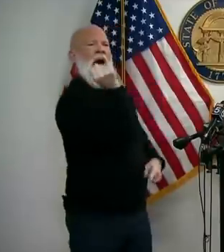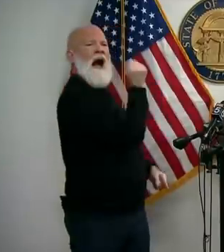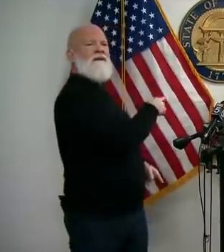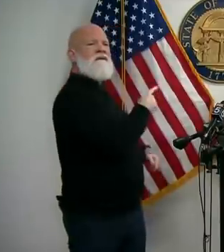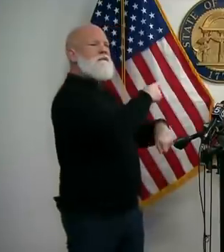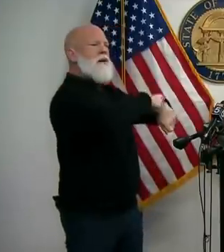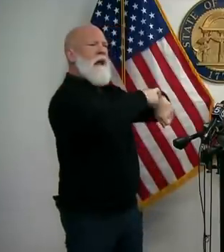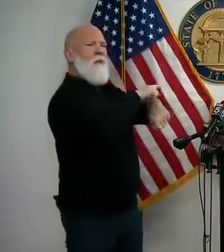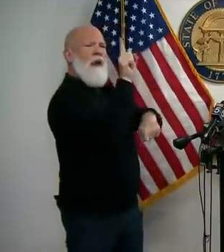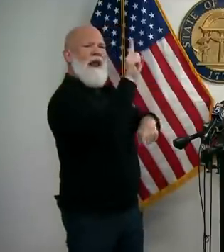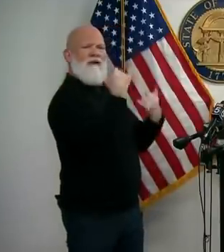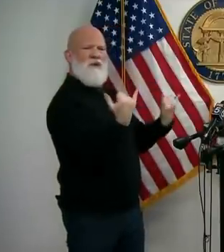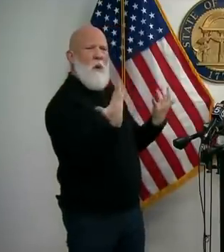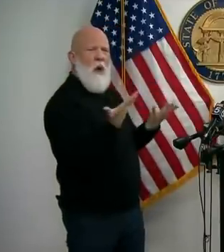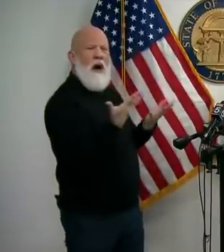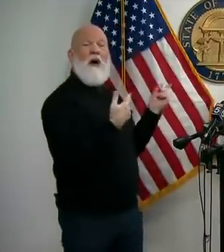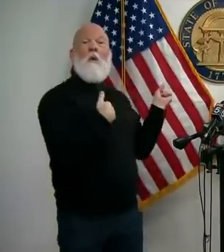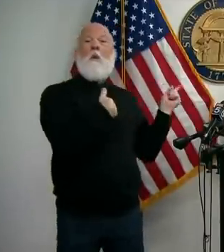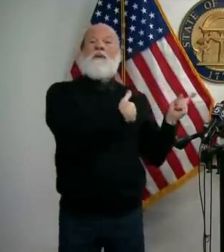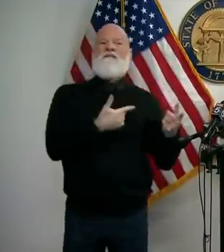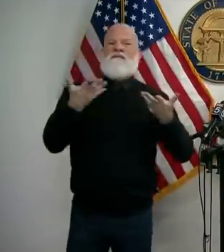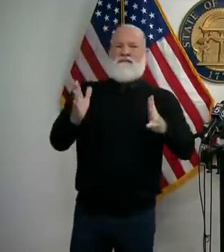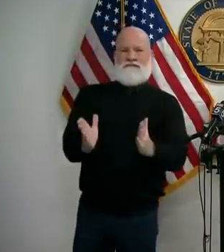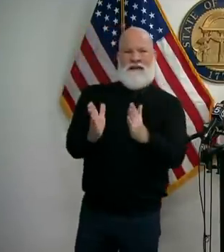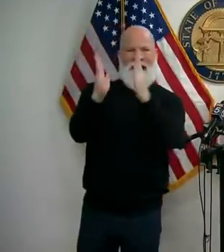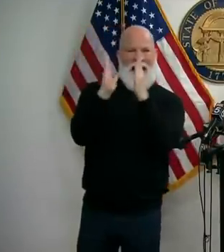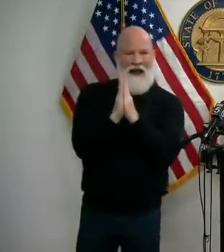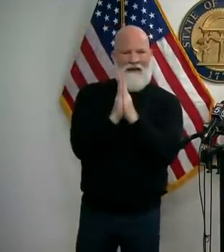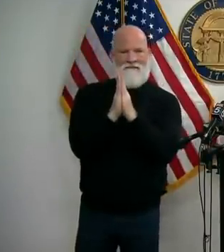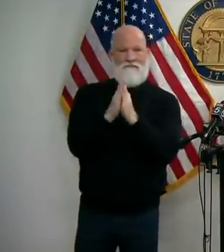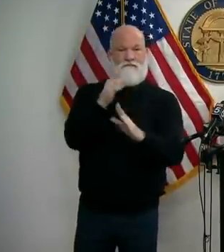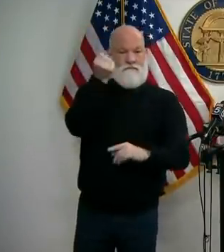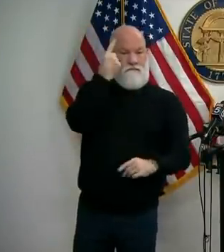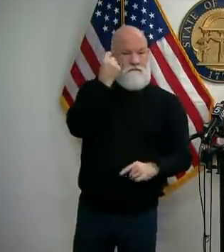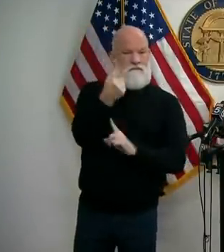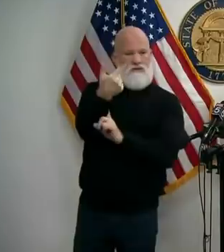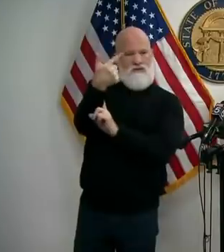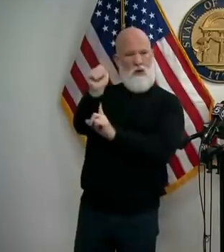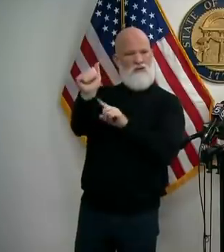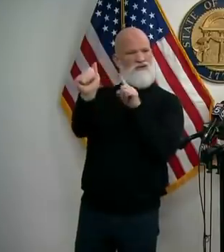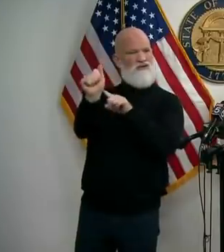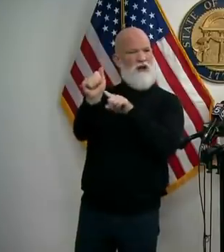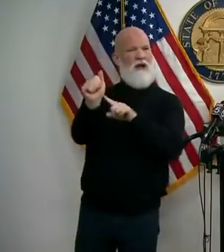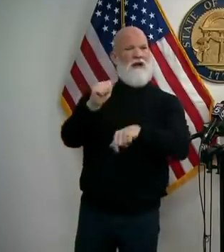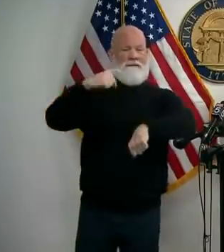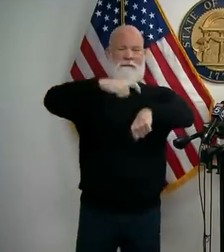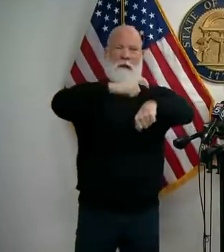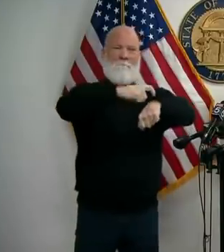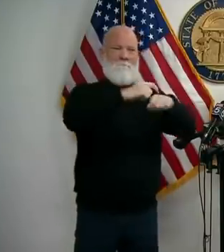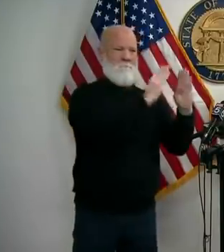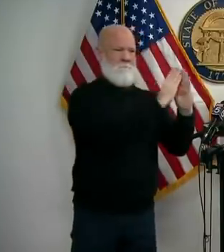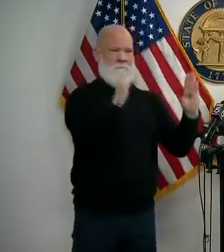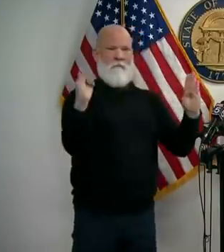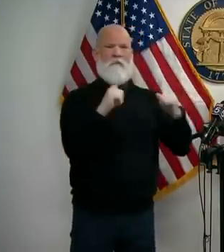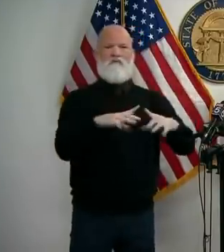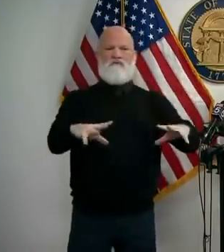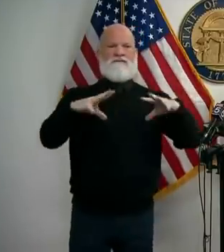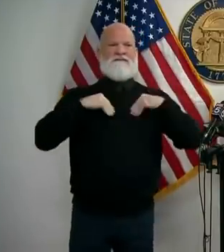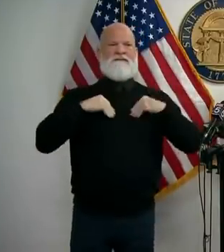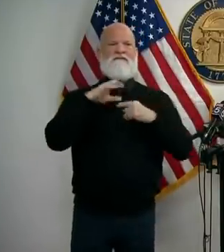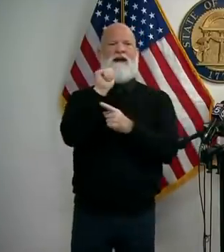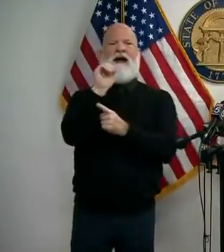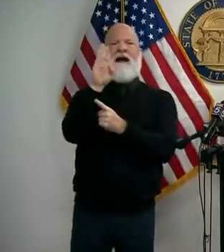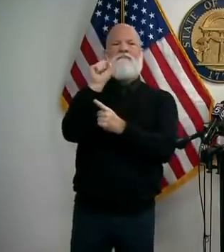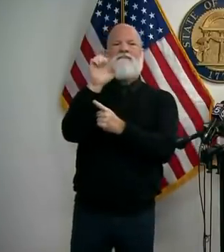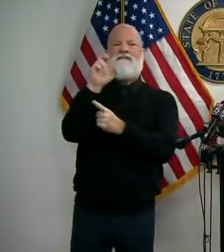We made a request of them because in Georgia, the cutoff time to receive absentee ballots other than the military and overseas is 7